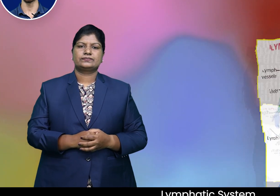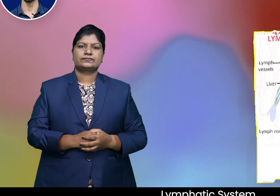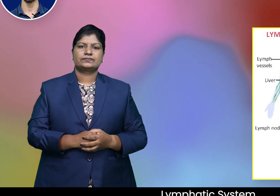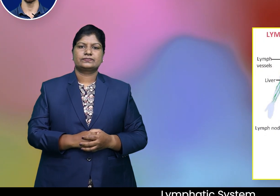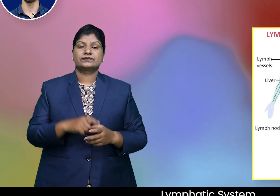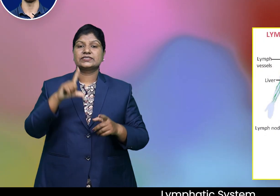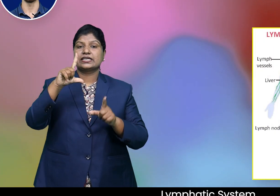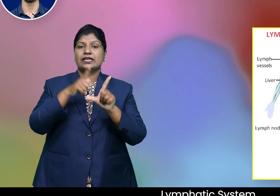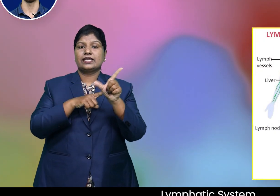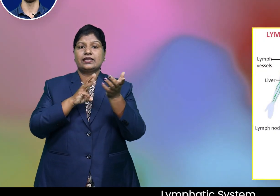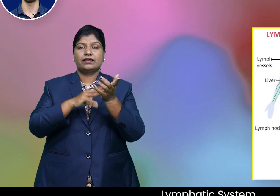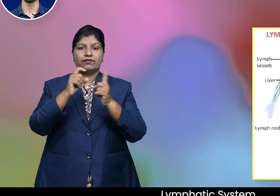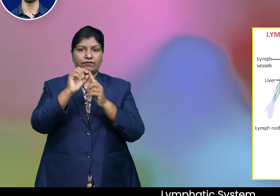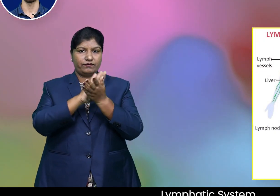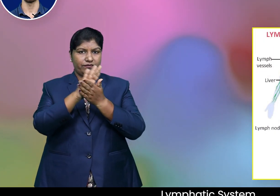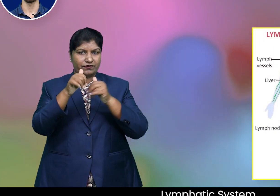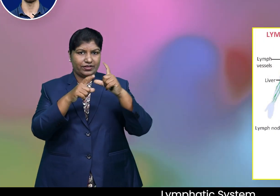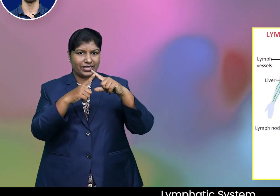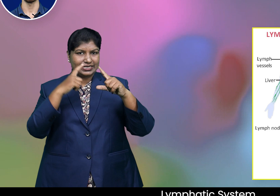Lymphatic system.